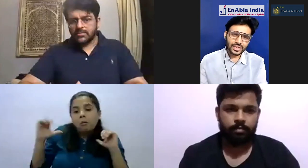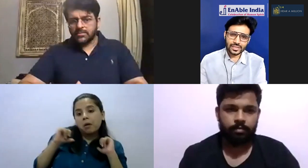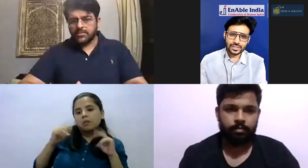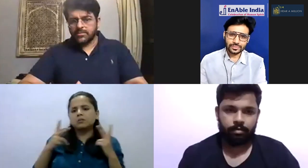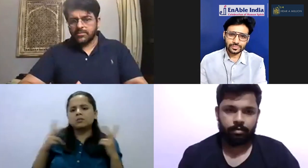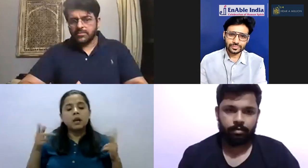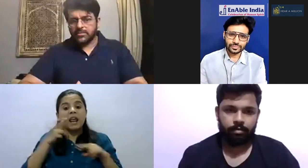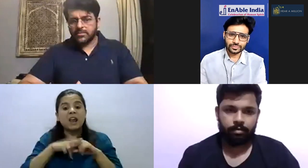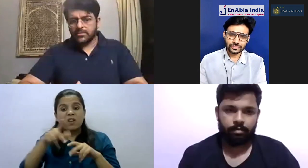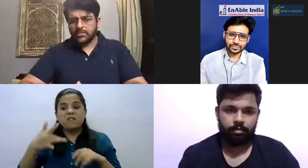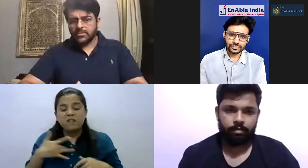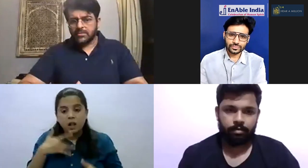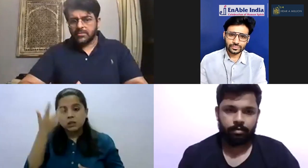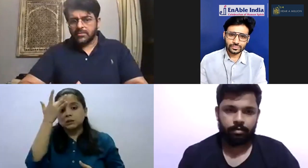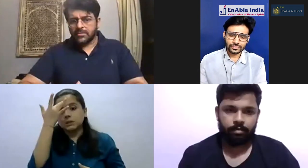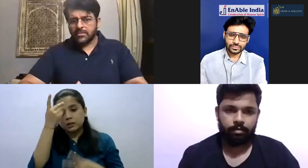take rest.